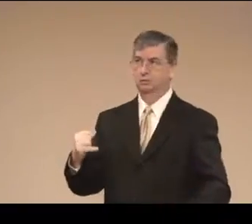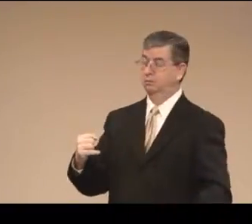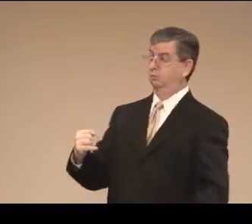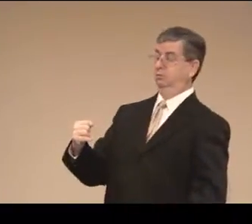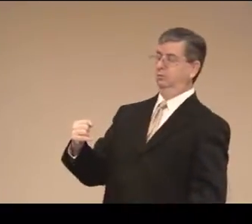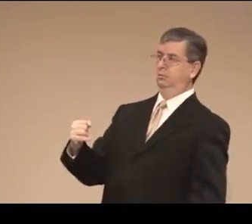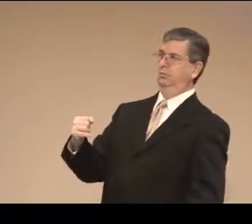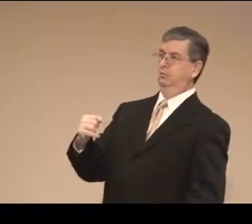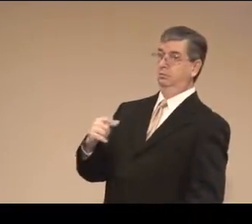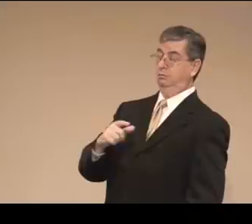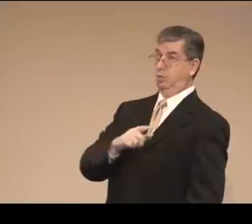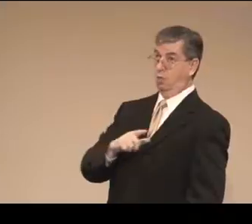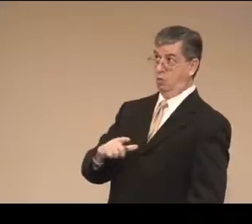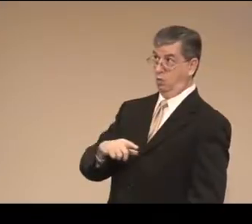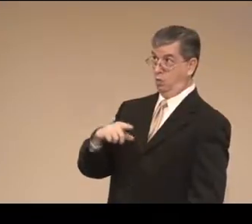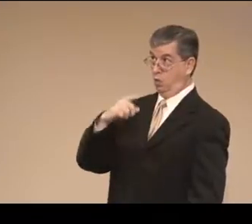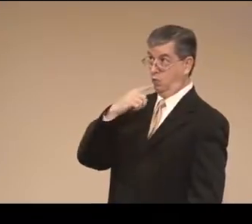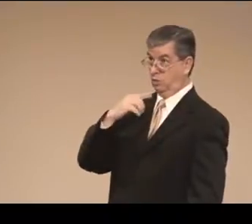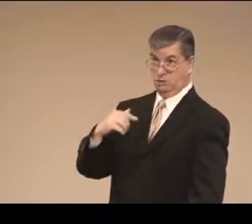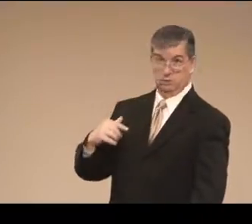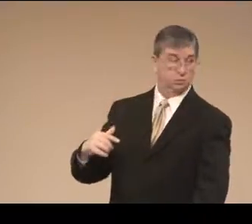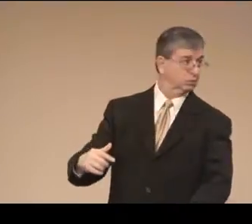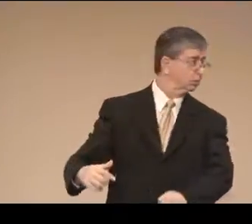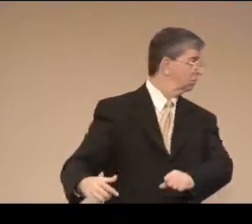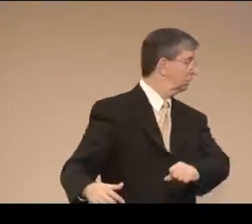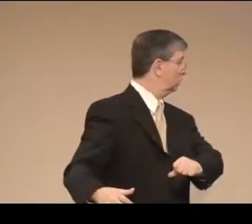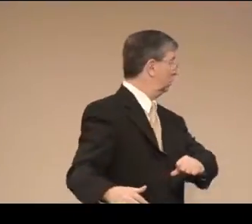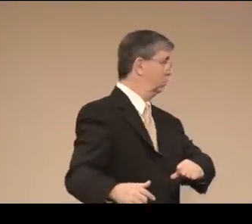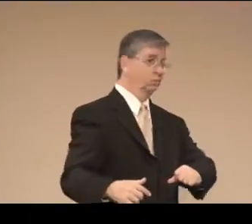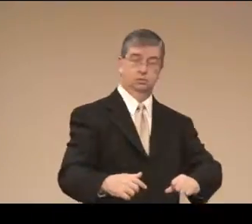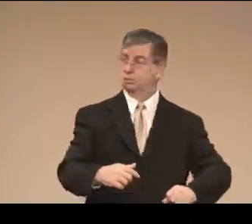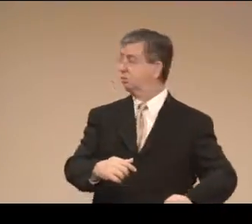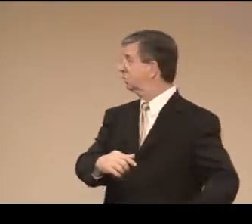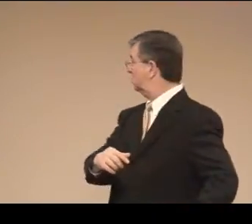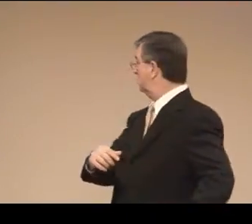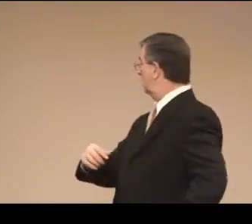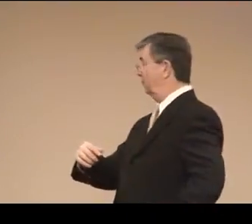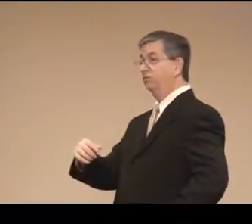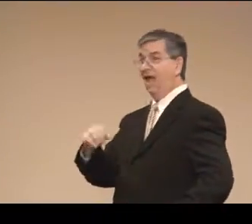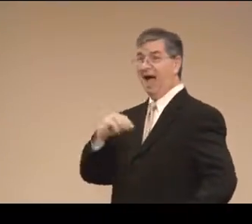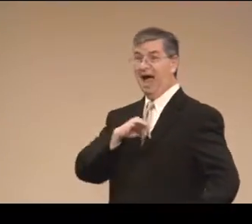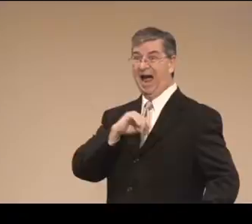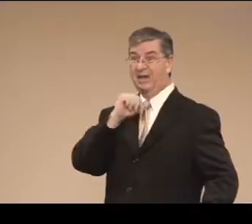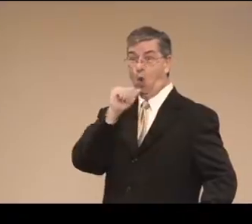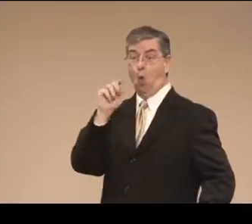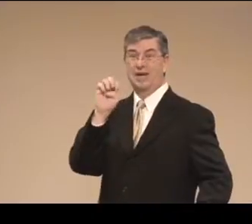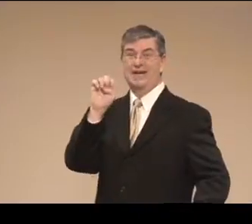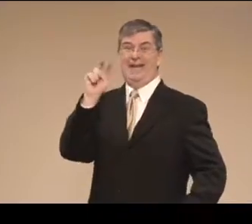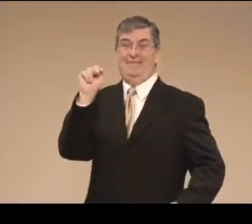Yet there was no proof of that. But Gideon was, can you imagine him being so astonished and astounded, looking around thinking,